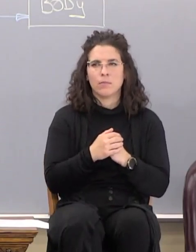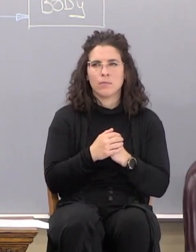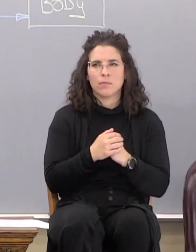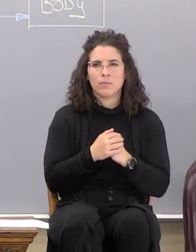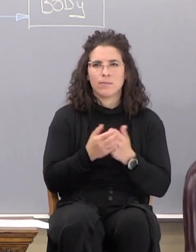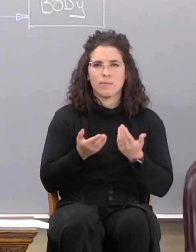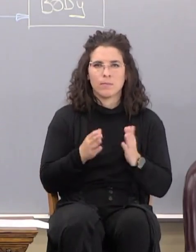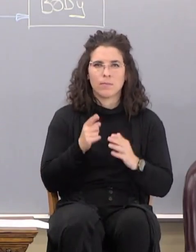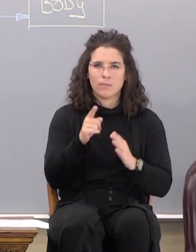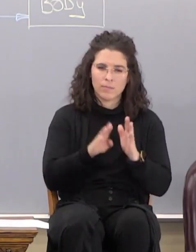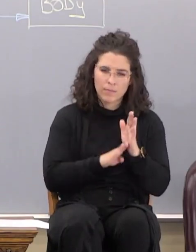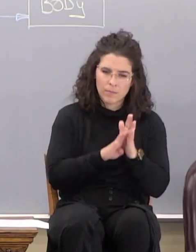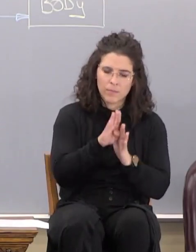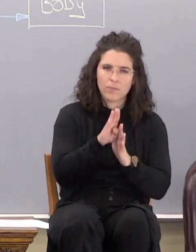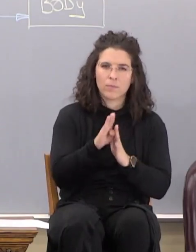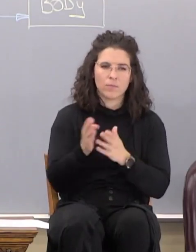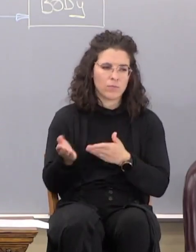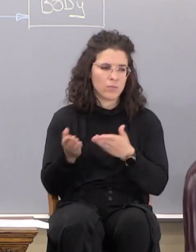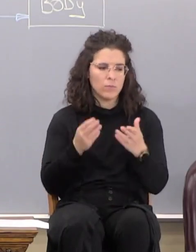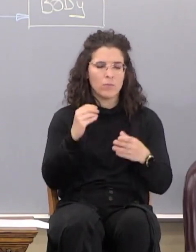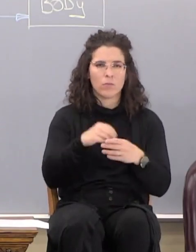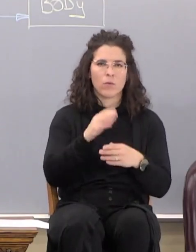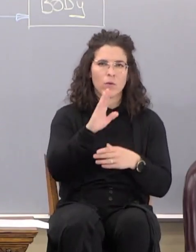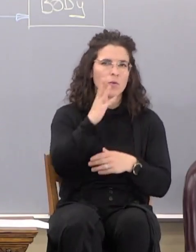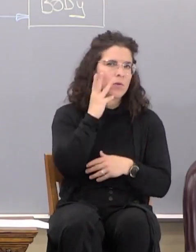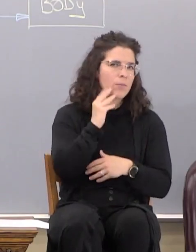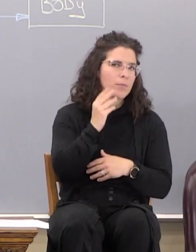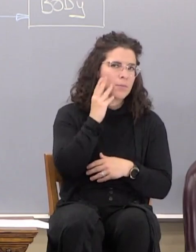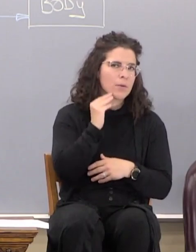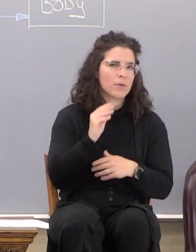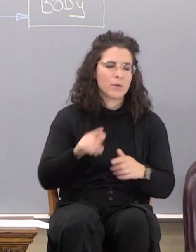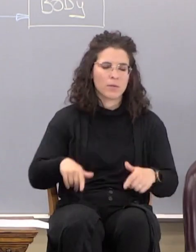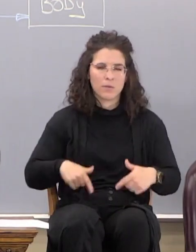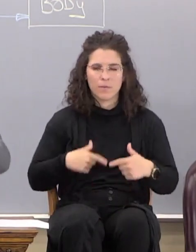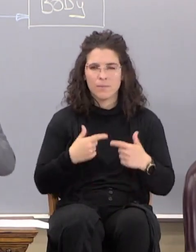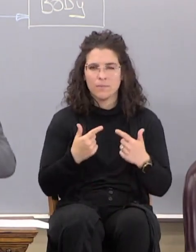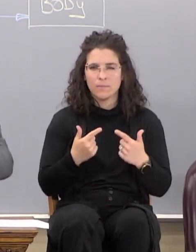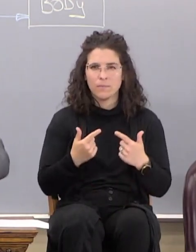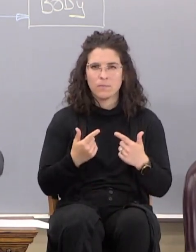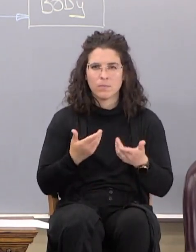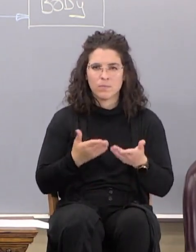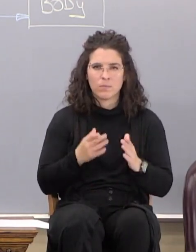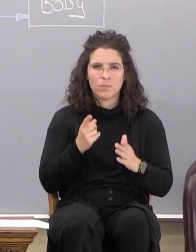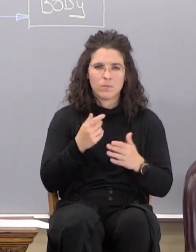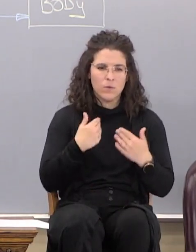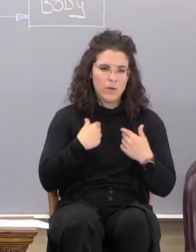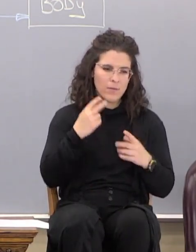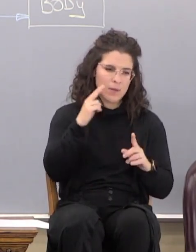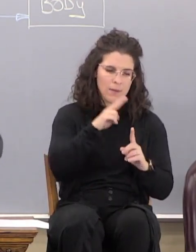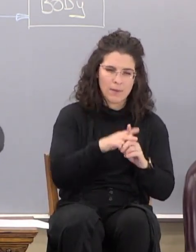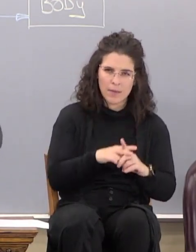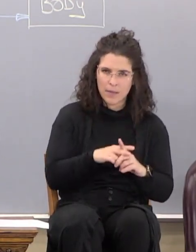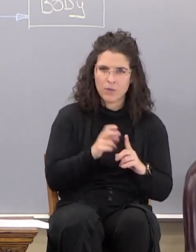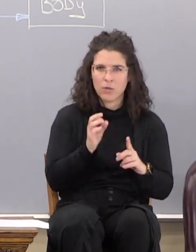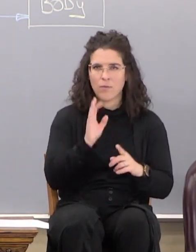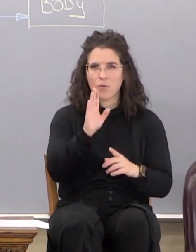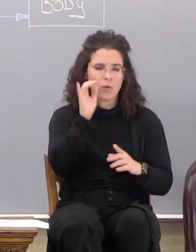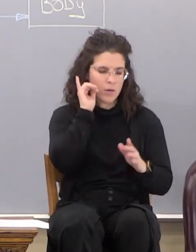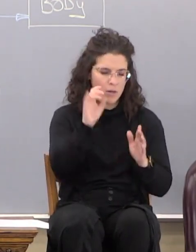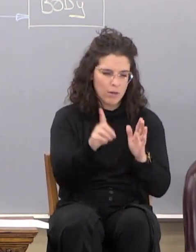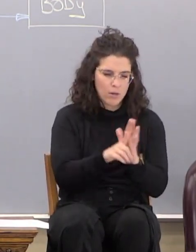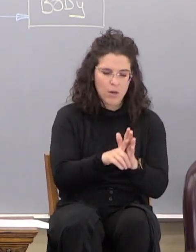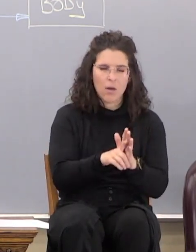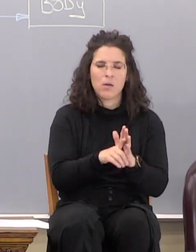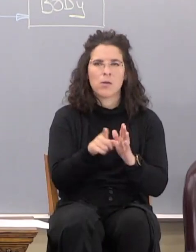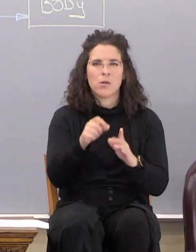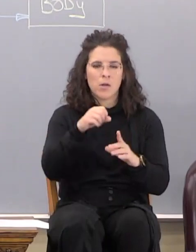The way you grow, the way you bring these things into the experience of your life, the way you get the application of your identity is